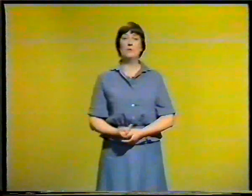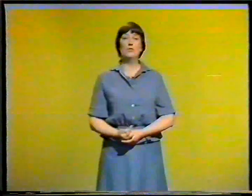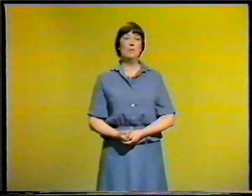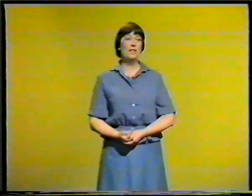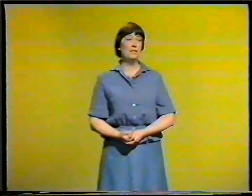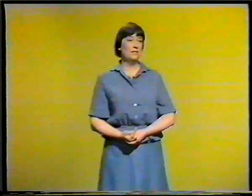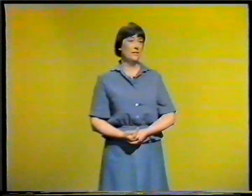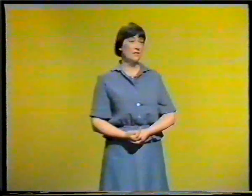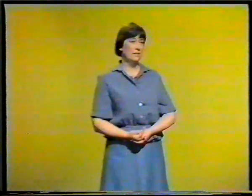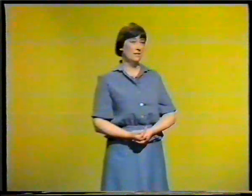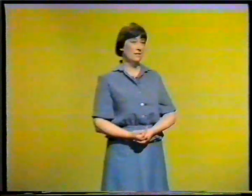you mean.